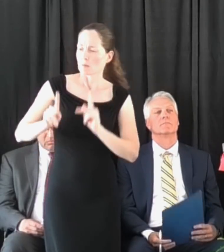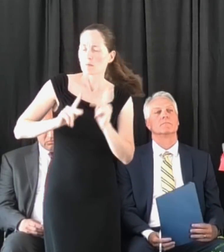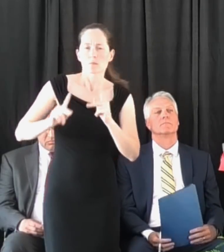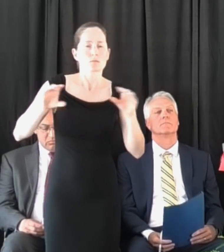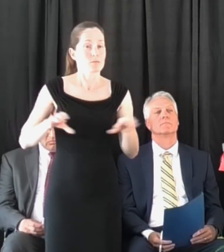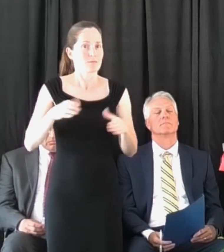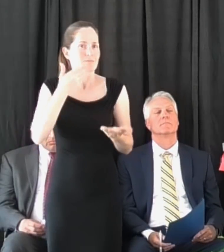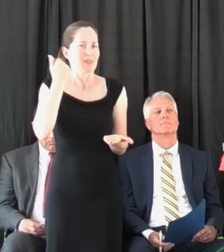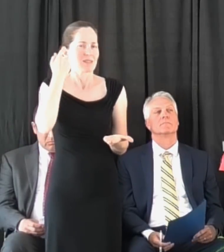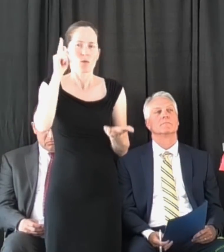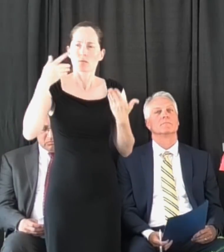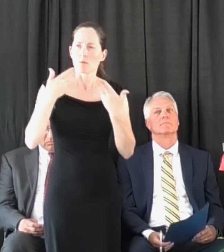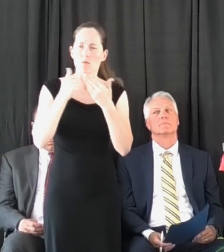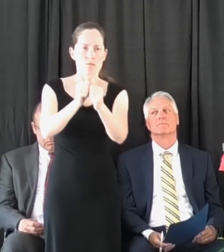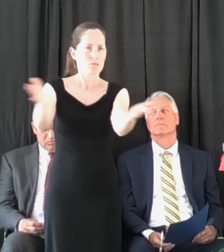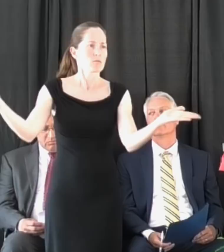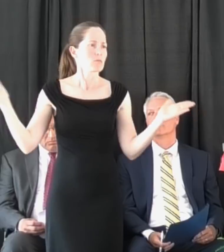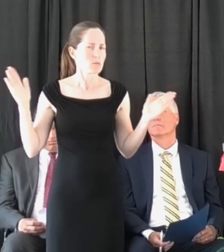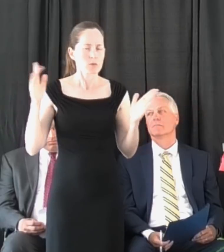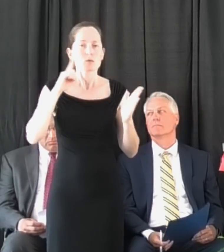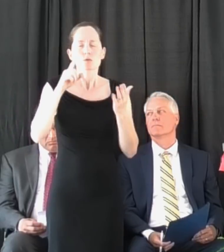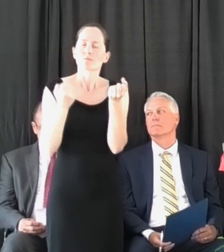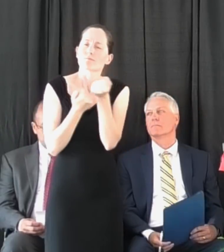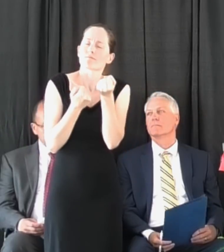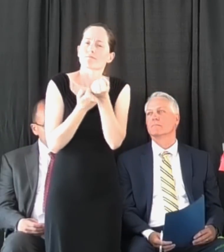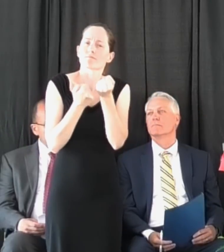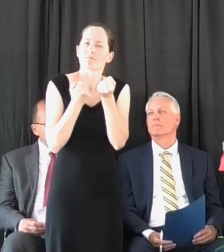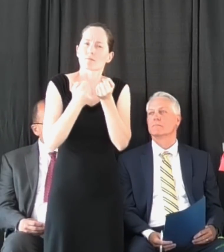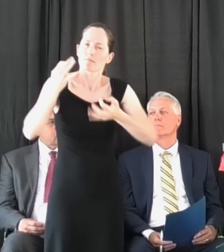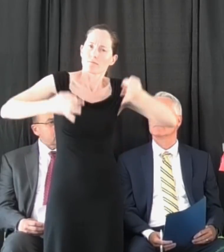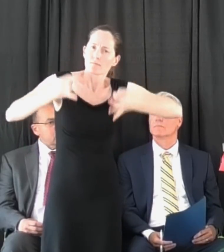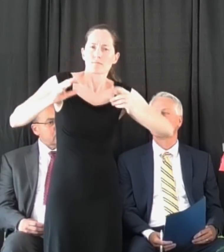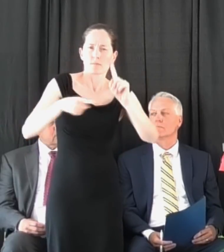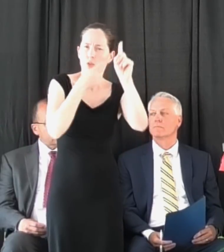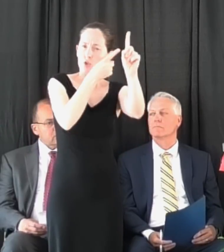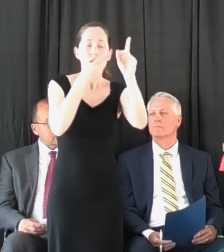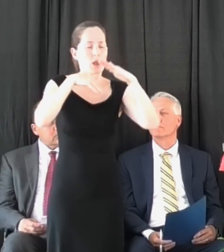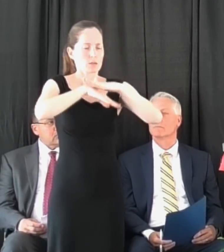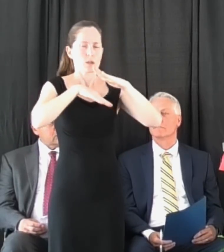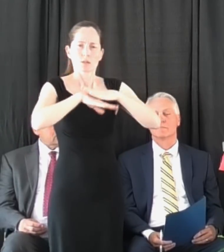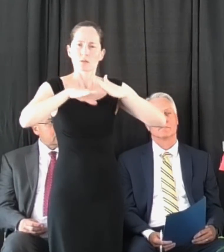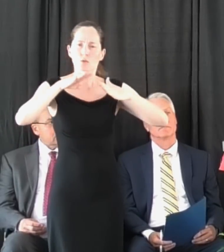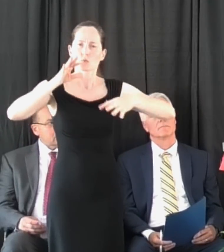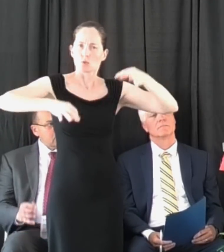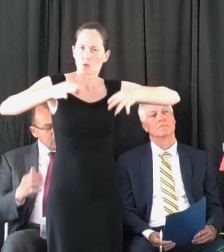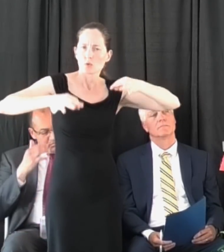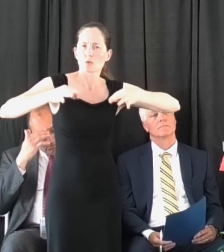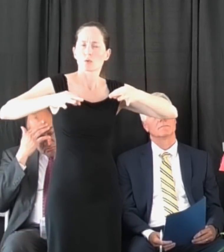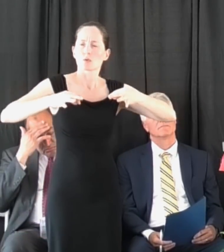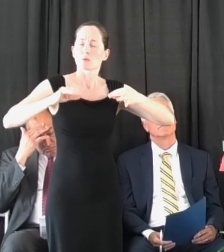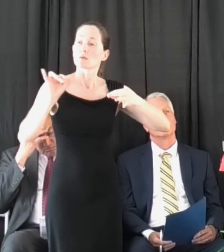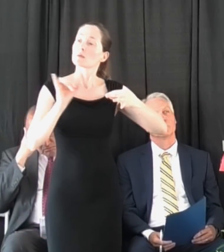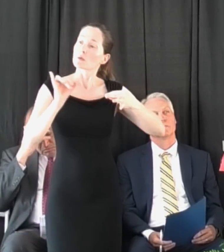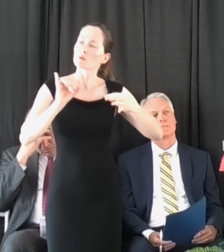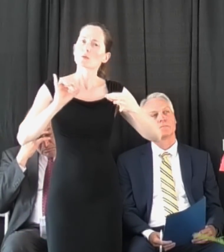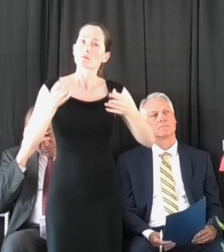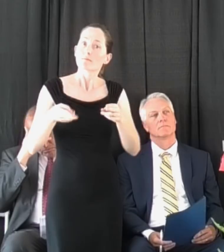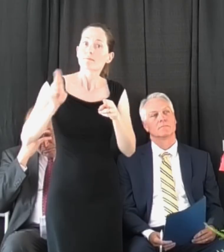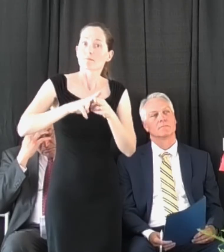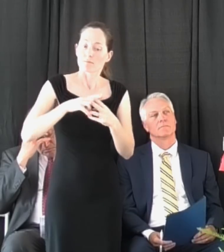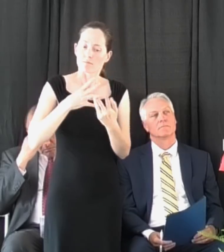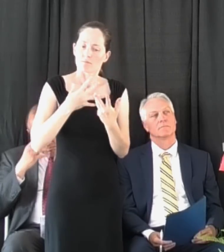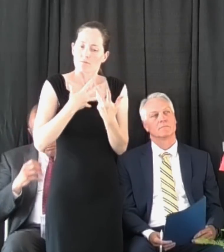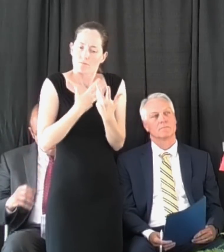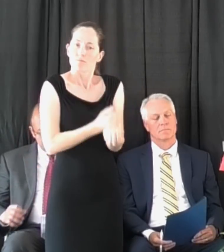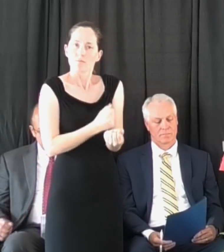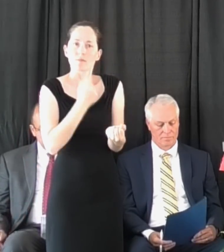promote the judiciary's mission of access to justice and promote confidence and trust in the judiciary